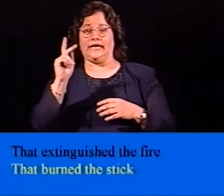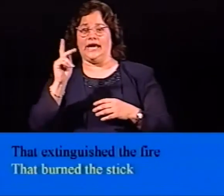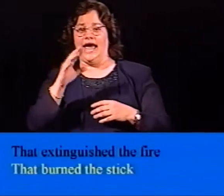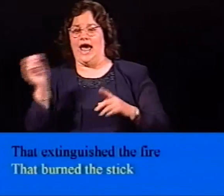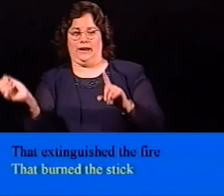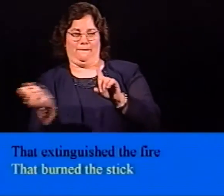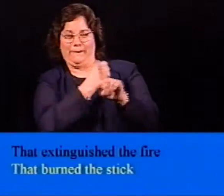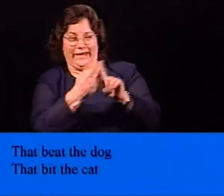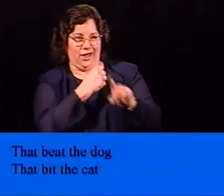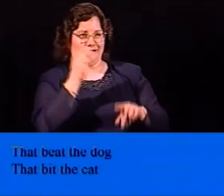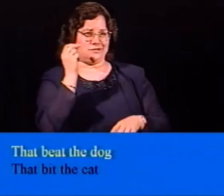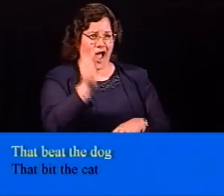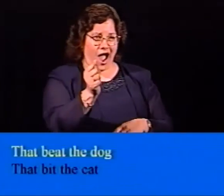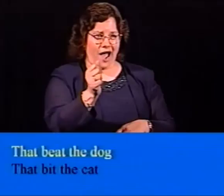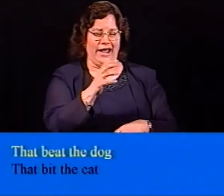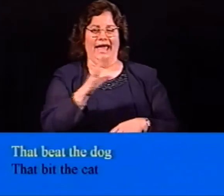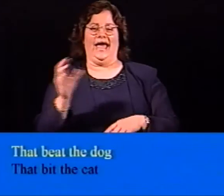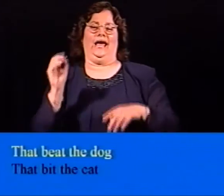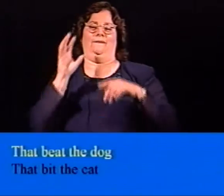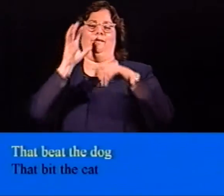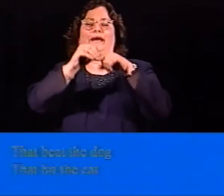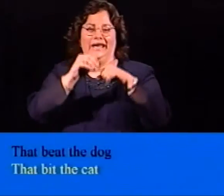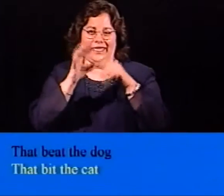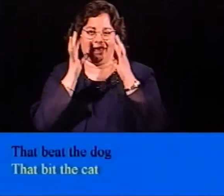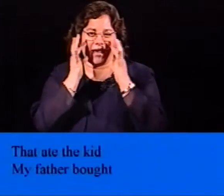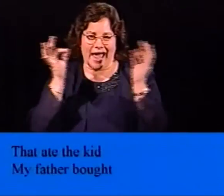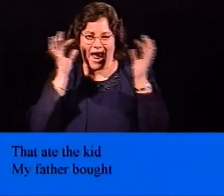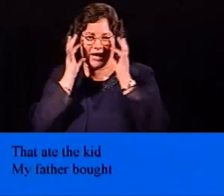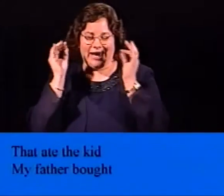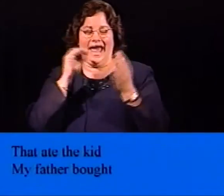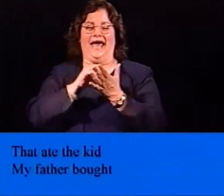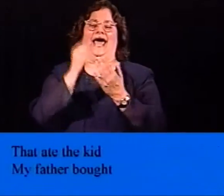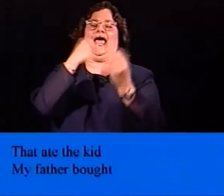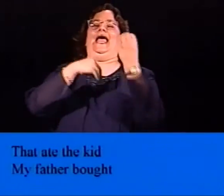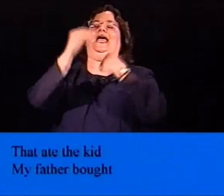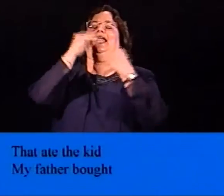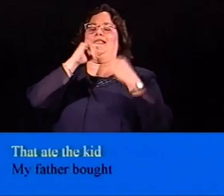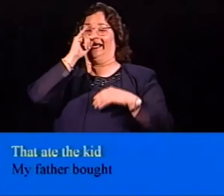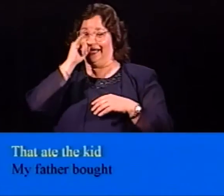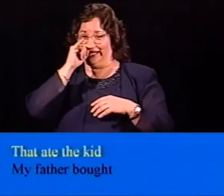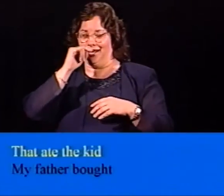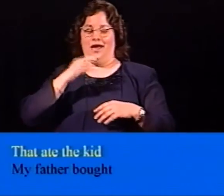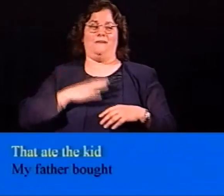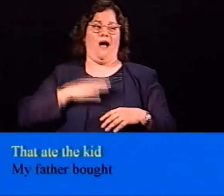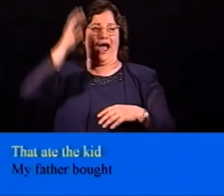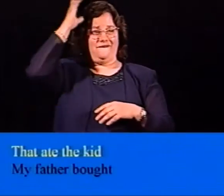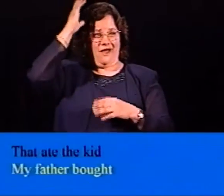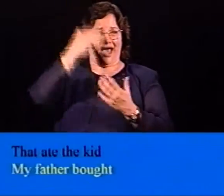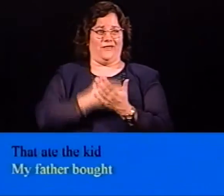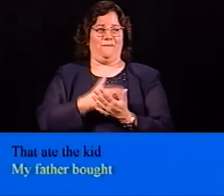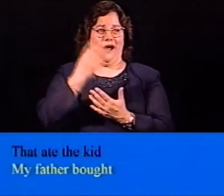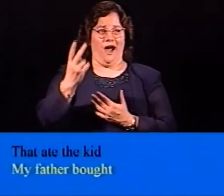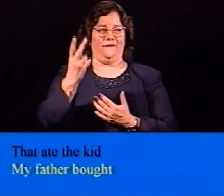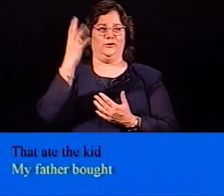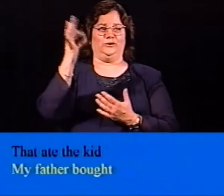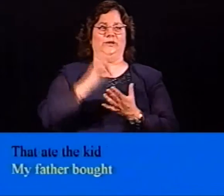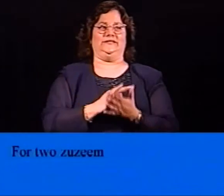beat the dog, that bit the cat, that ate the kid my father bought for 2 zuzim. Had